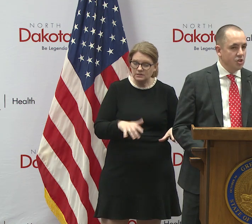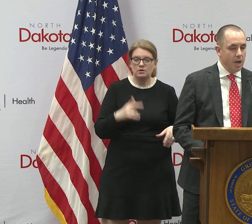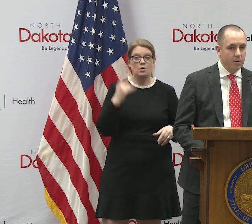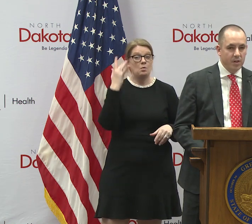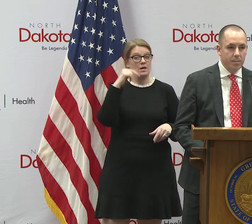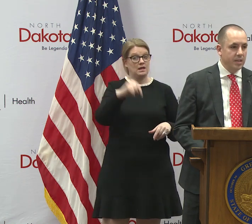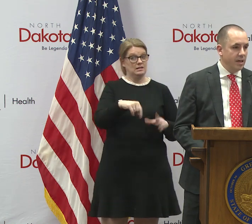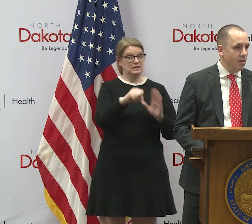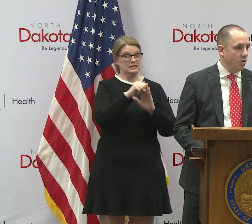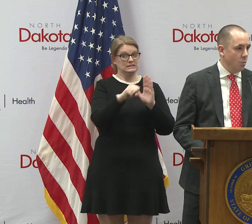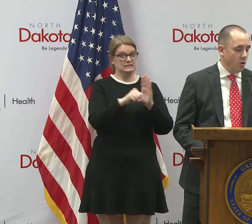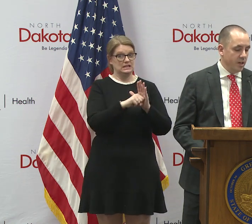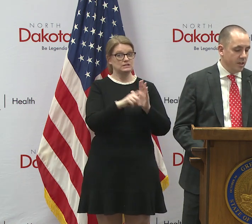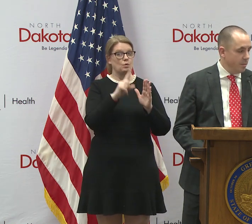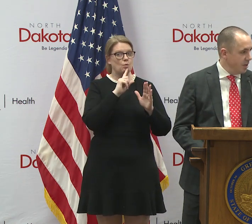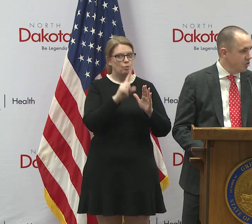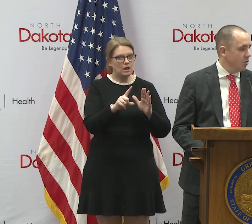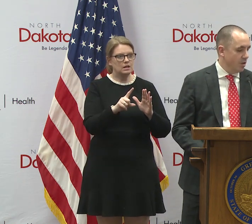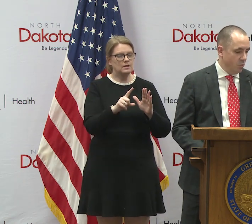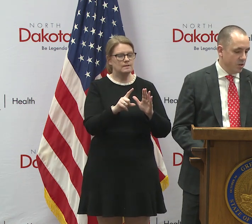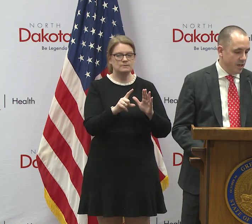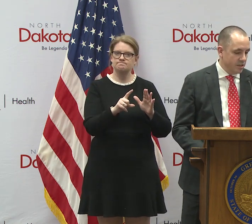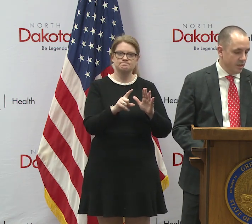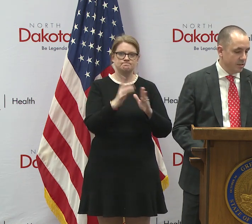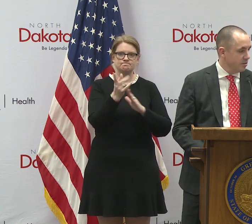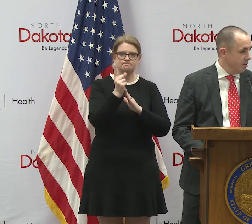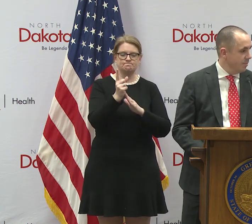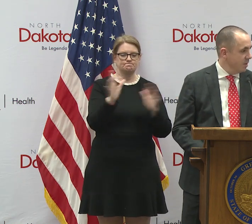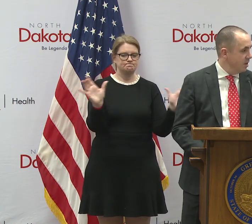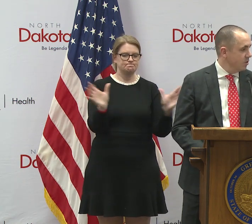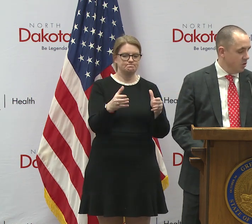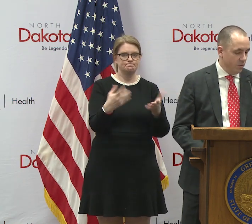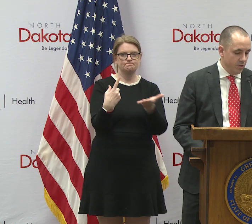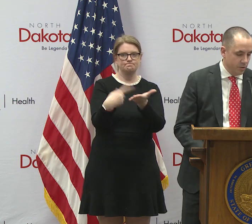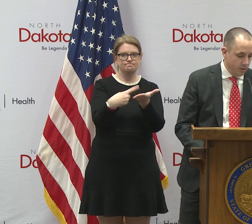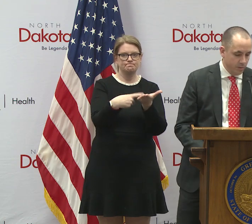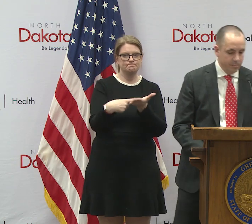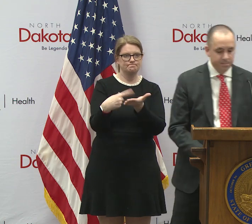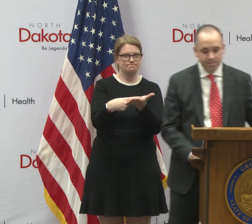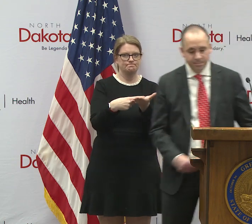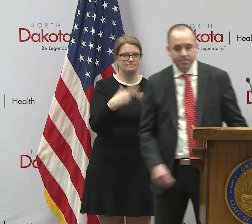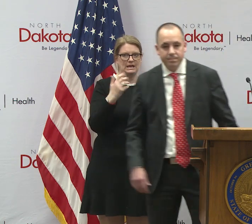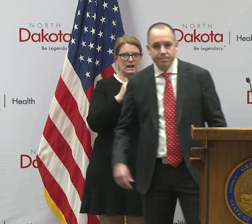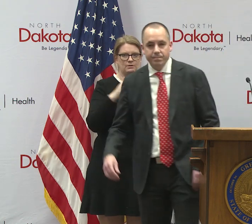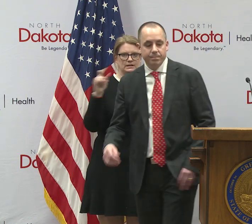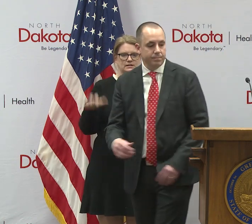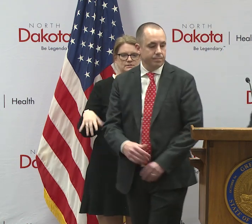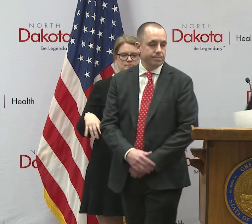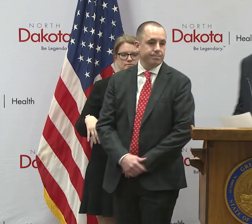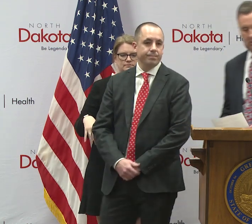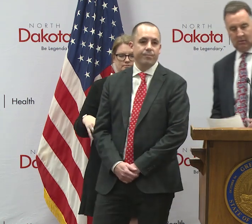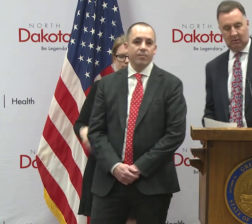very nice job of coming together and working to make sure that we're testing. So turn it over to you, Curt. Okay, thank you, Mike.